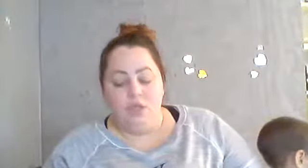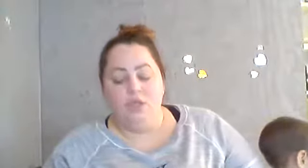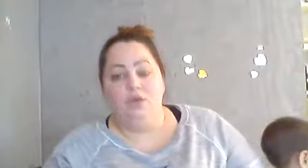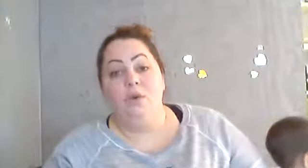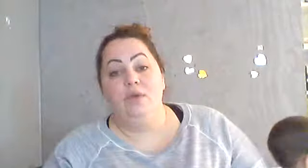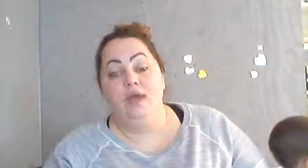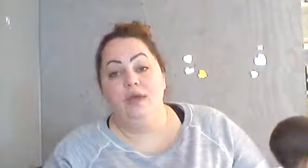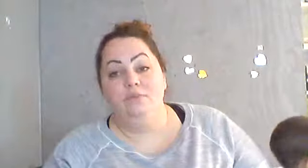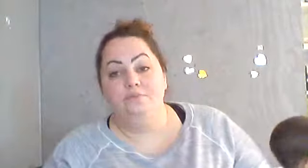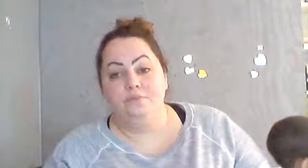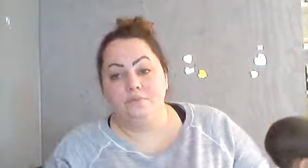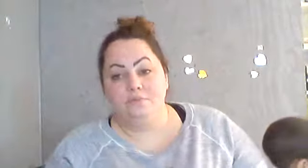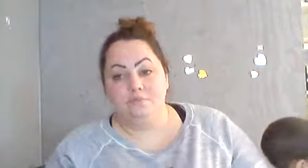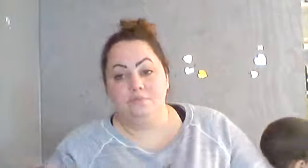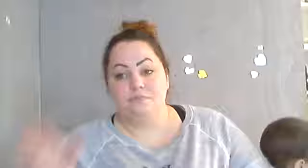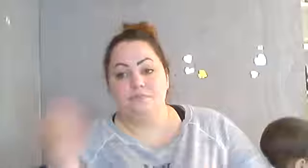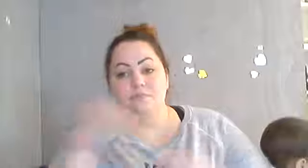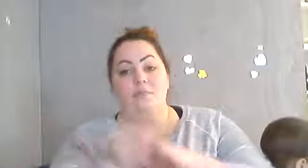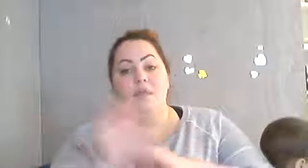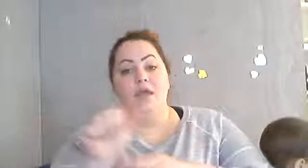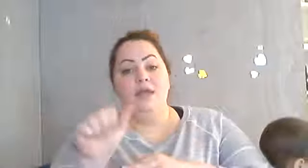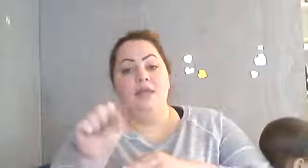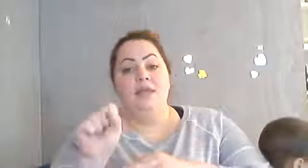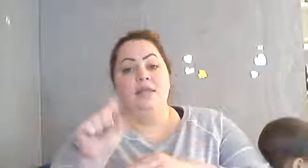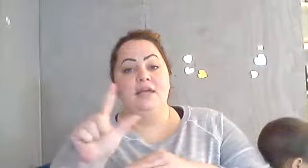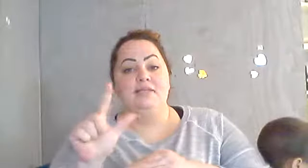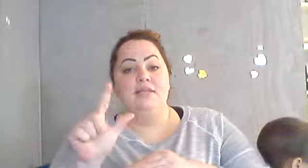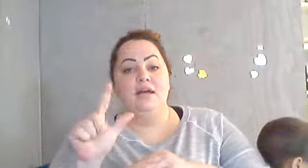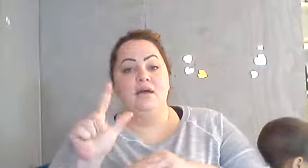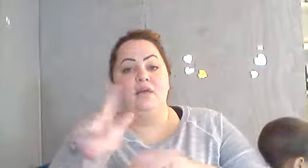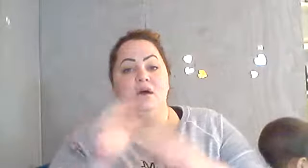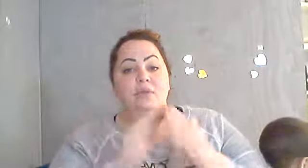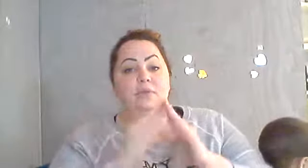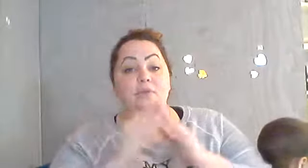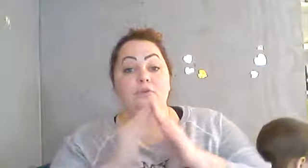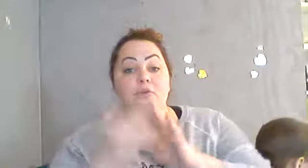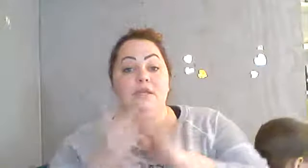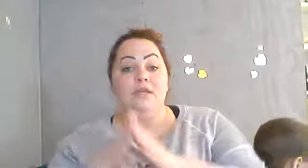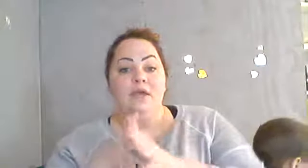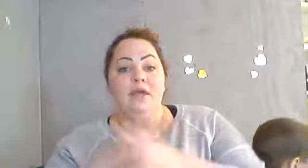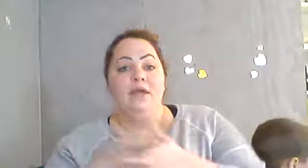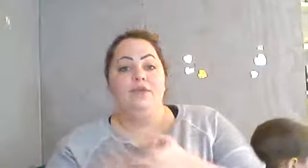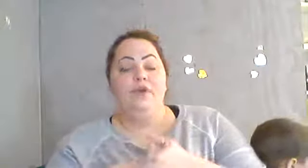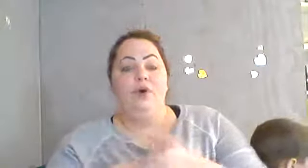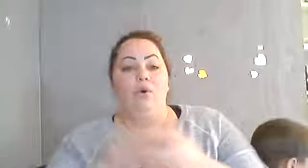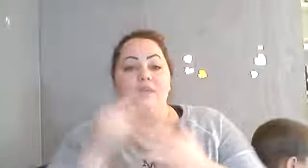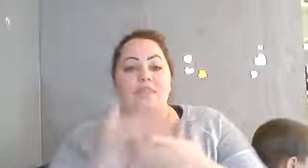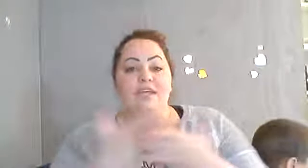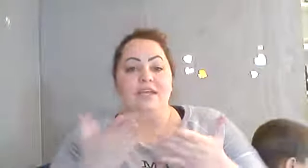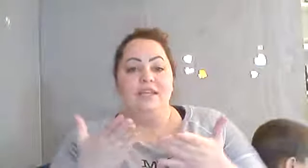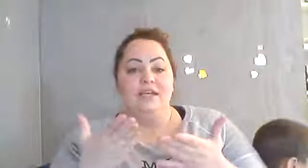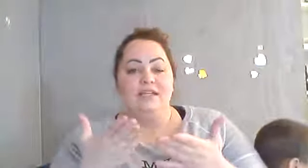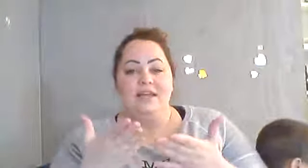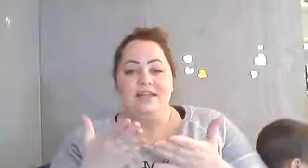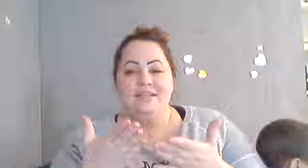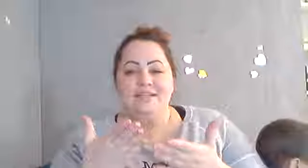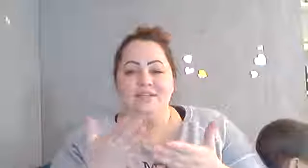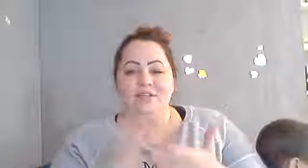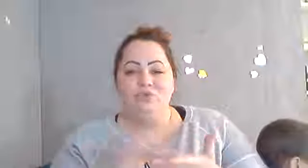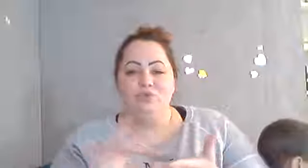So, okay, in the ASL community, the only thing that is like considered rude